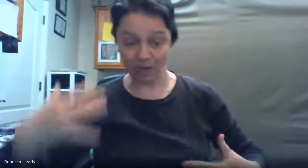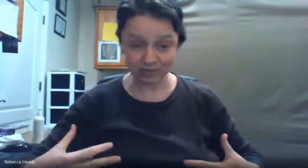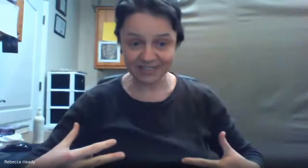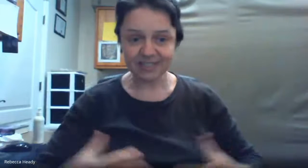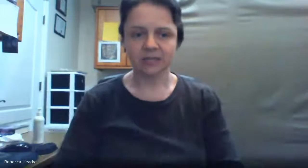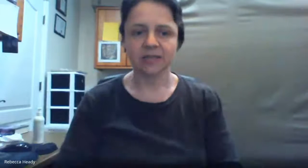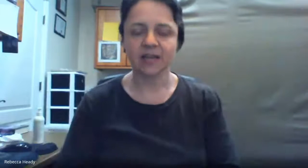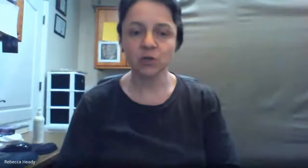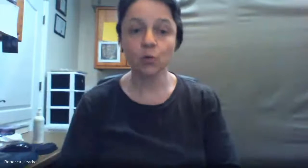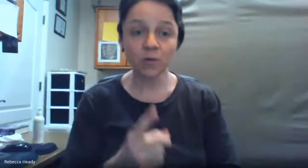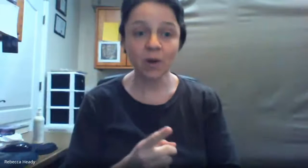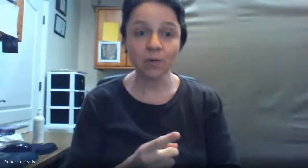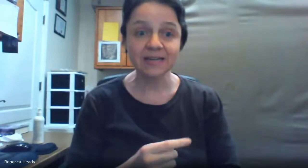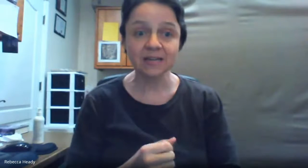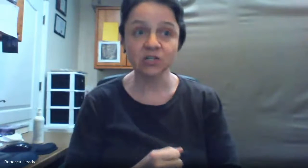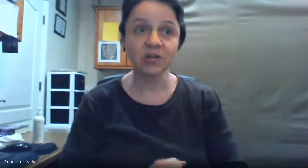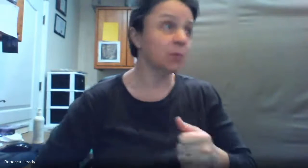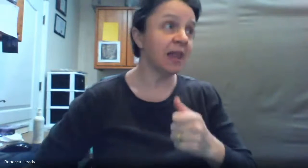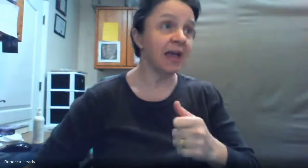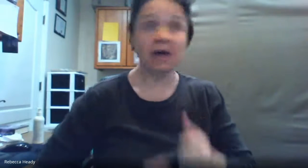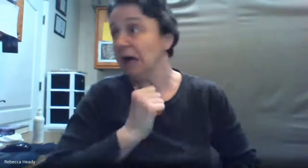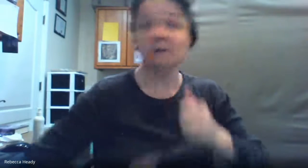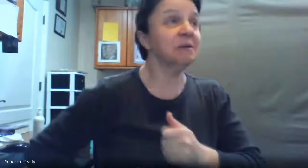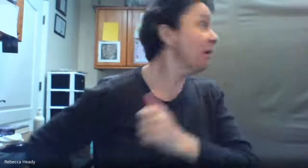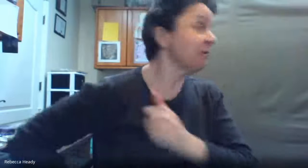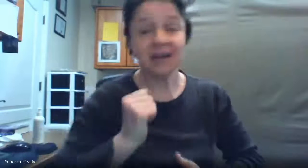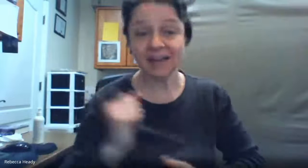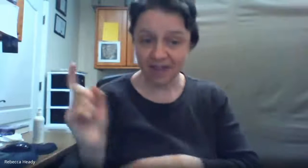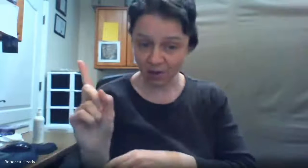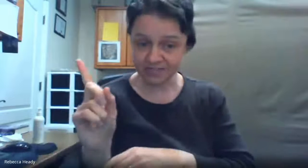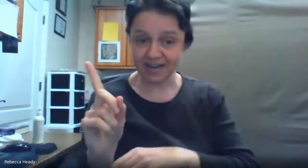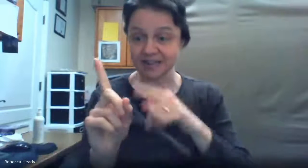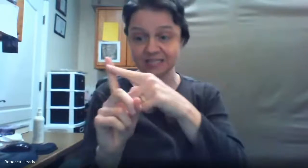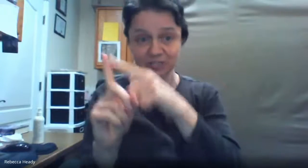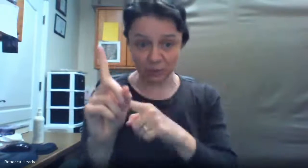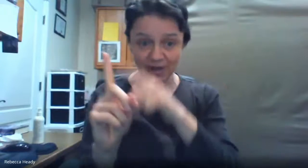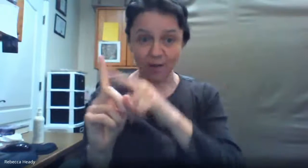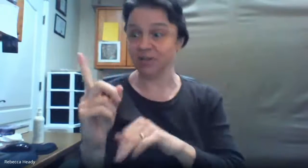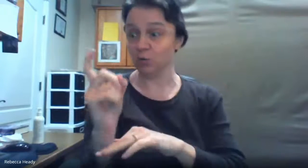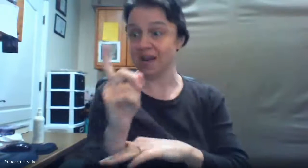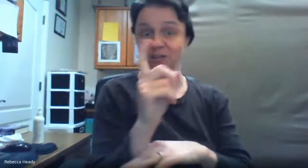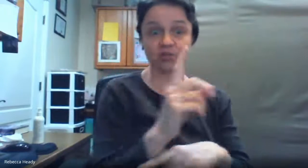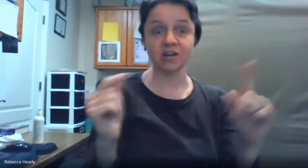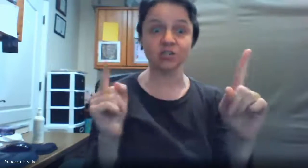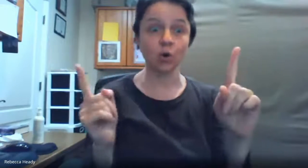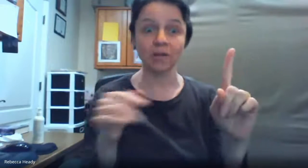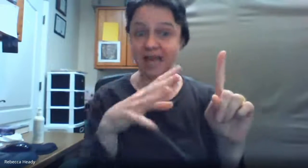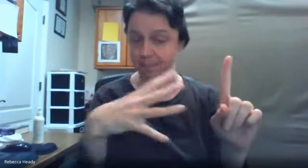out. Like if you were the one running down the street, you'd be like, oh, you know, we're running. And then all of a sudden this is you now, and you're running, and you're trying to show what's